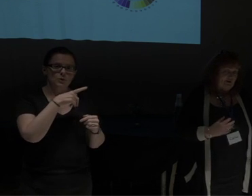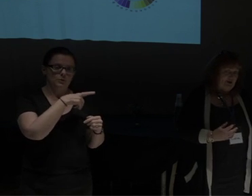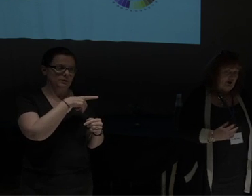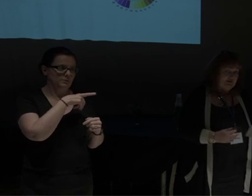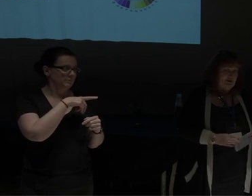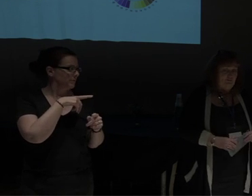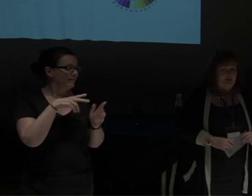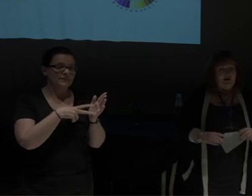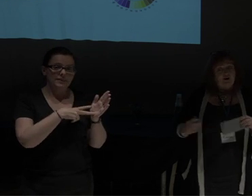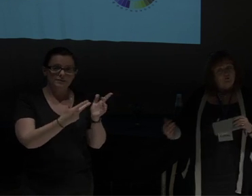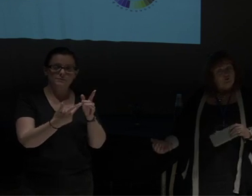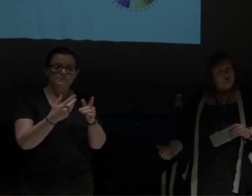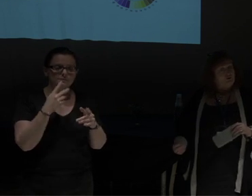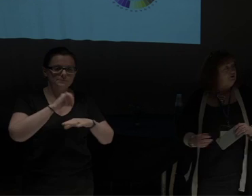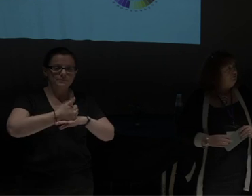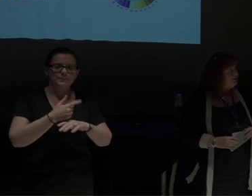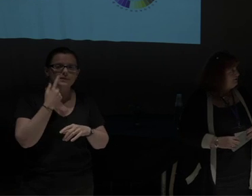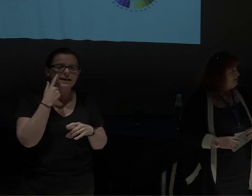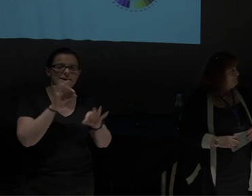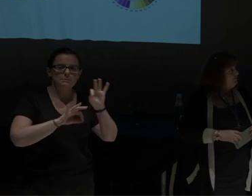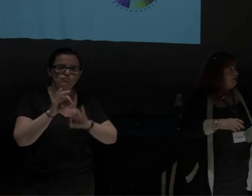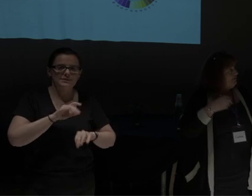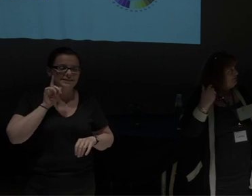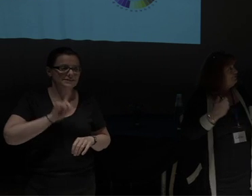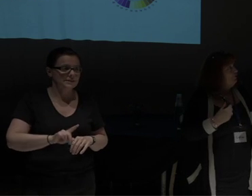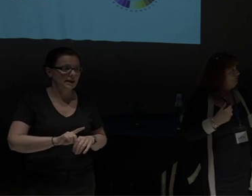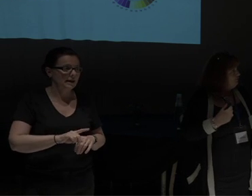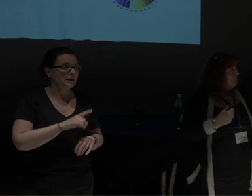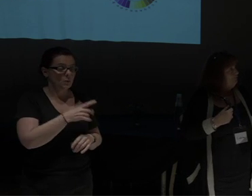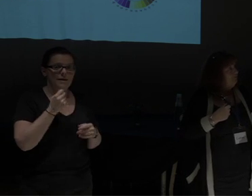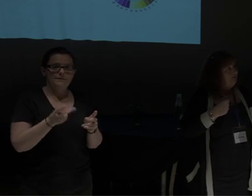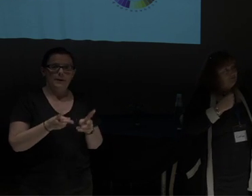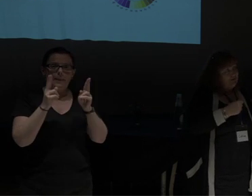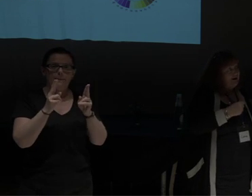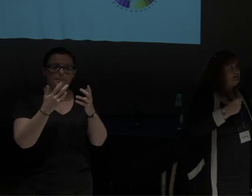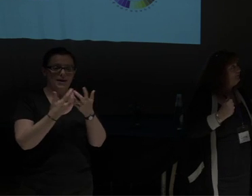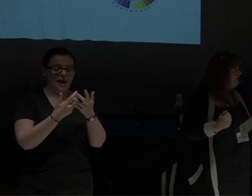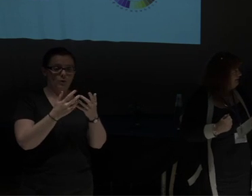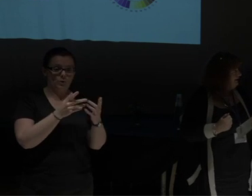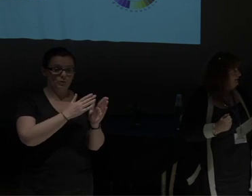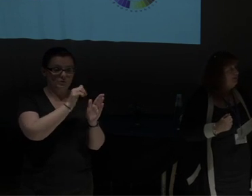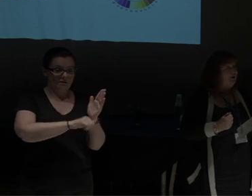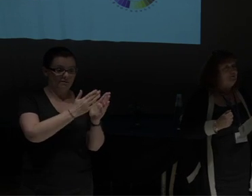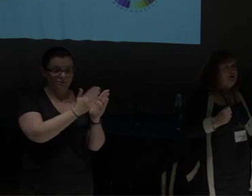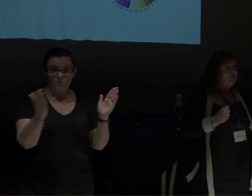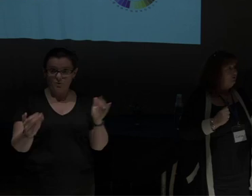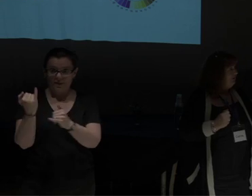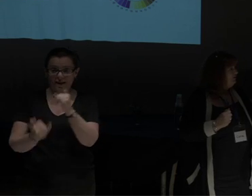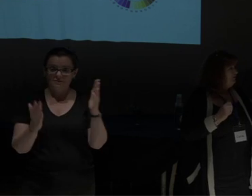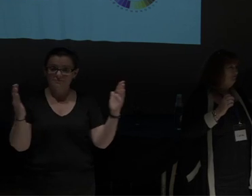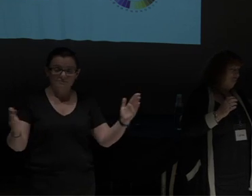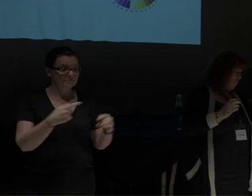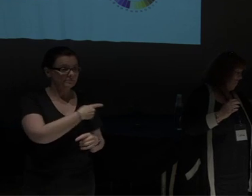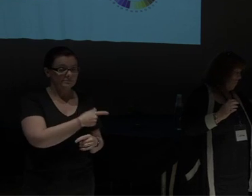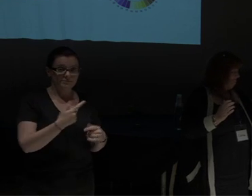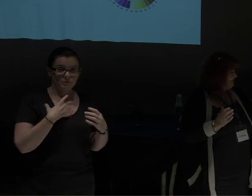this time. I'm going to let her tell you about that. We've also got a little video clip of how you got from A to B, really. Can we give